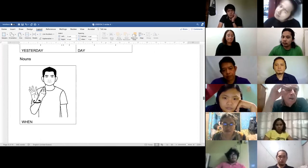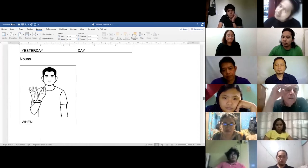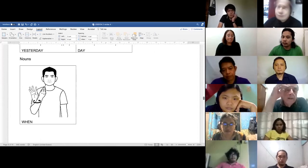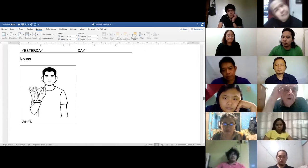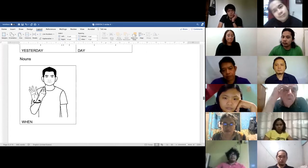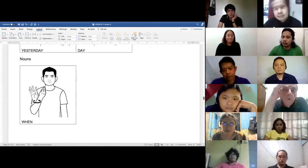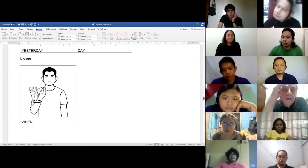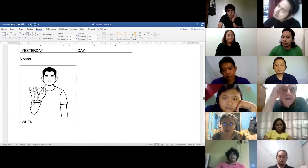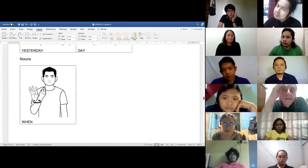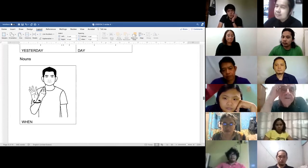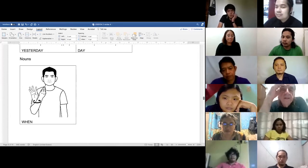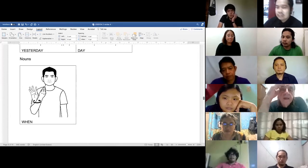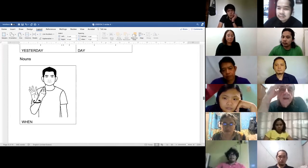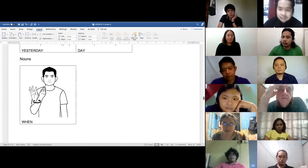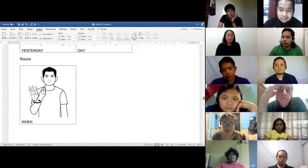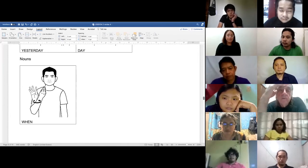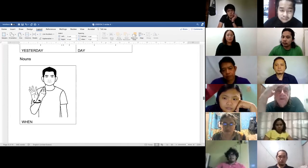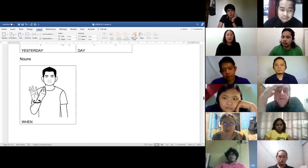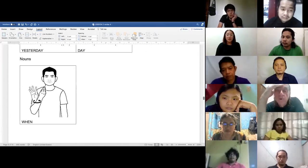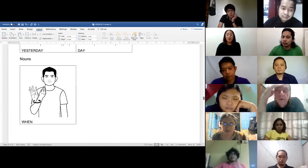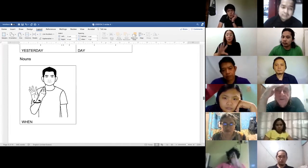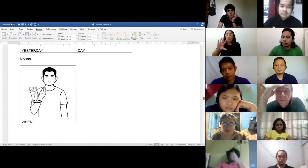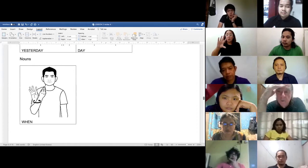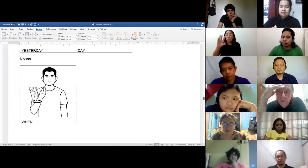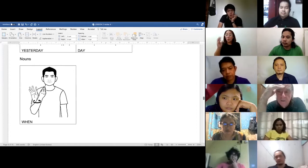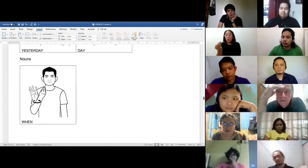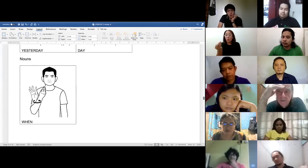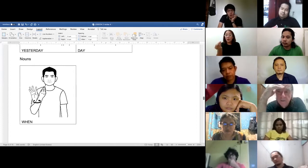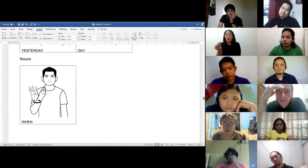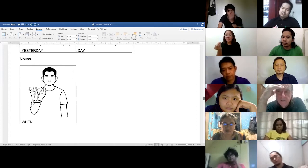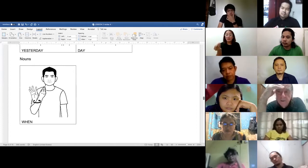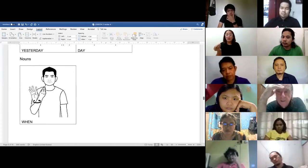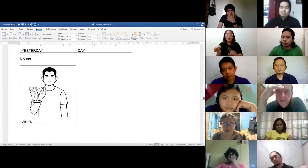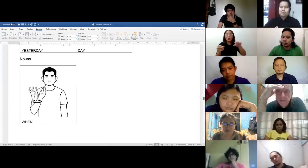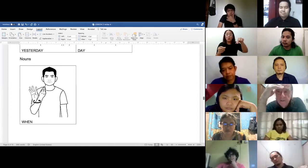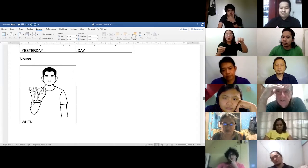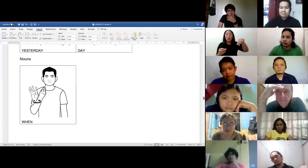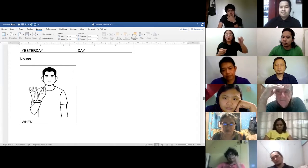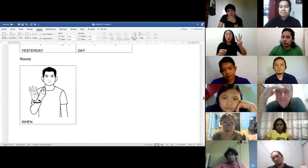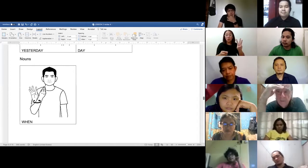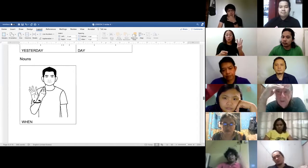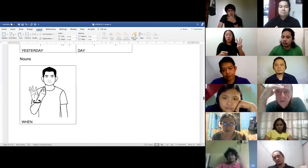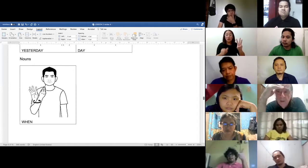Now, when isn't a noun? When is a question word? So you need to change.